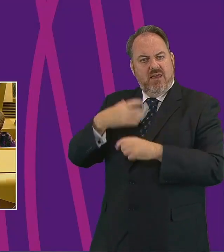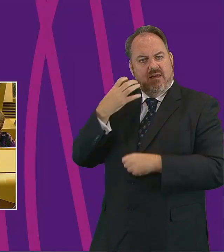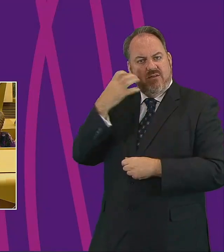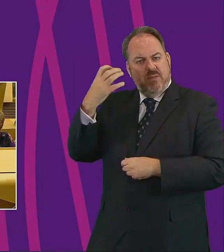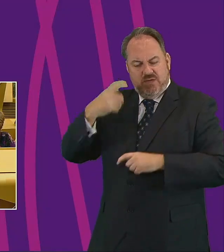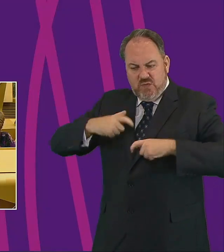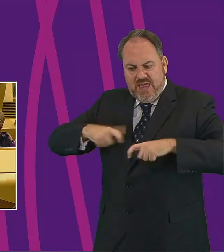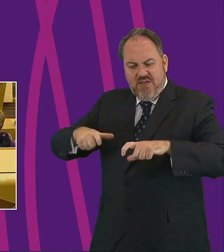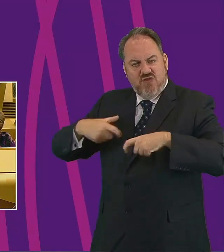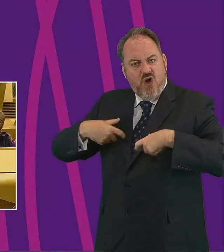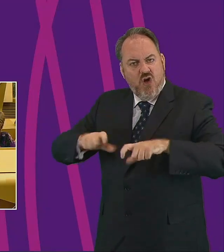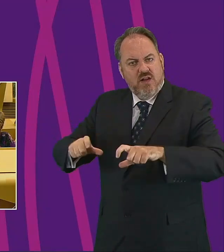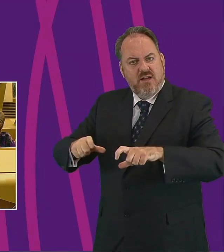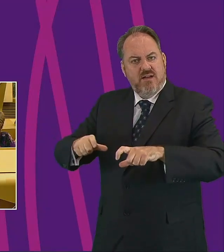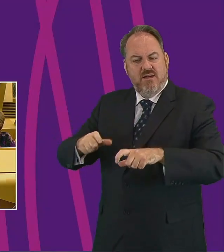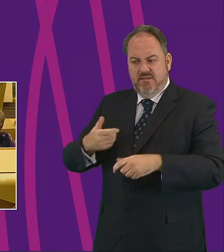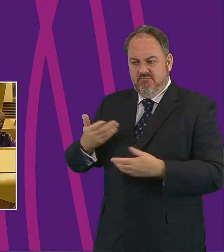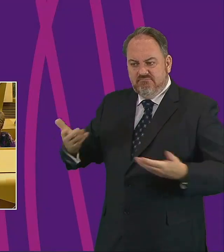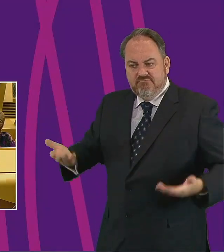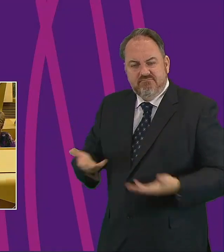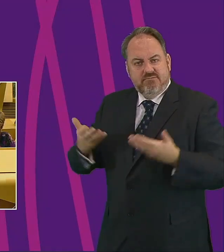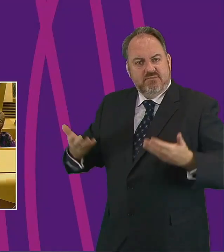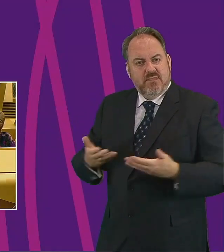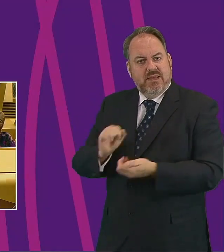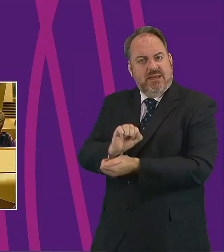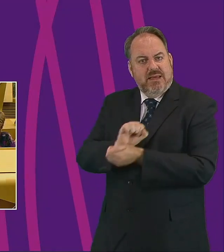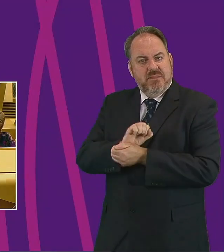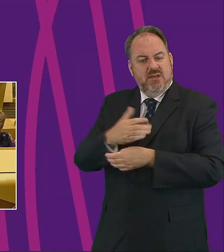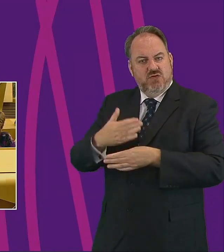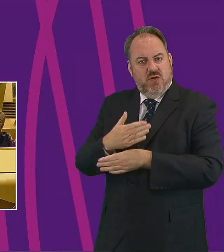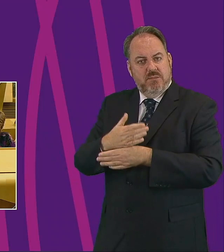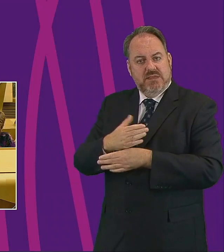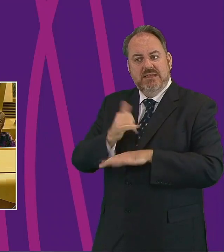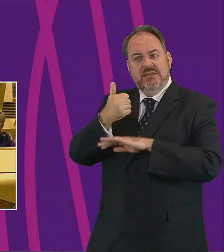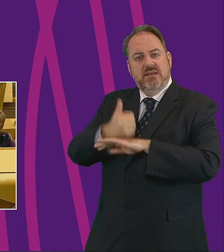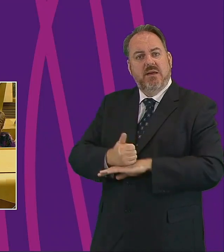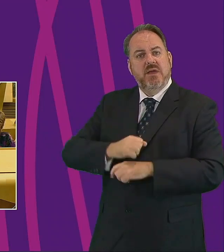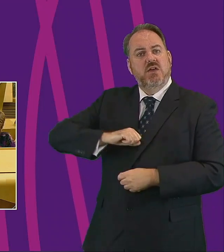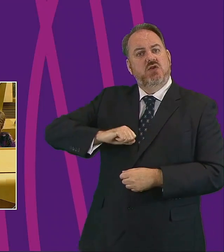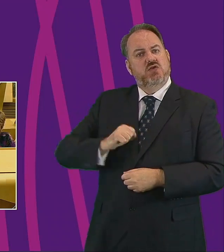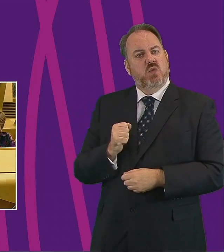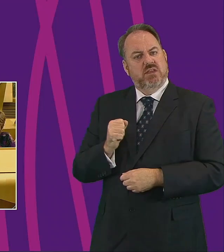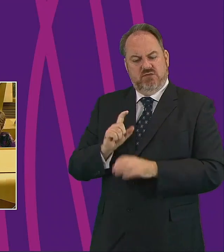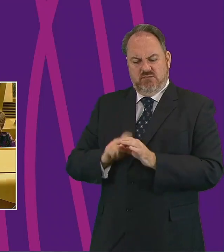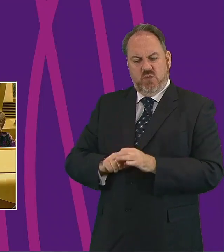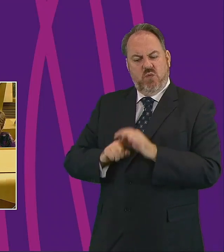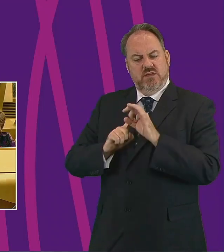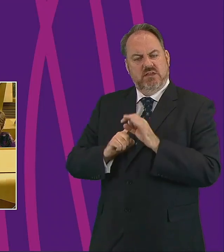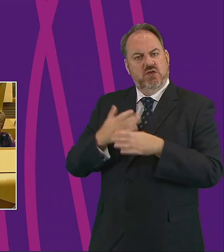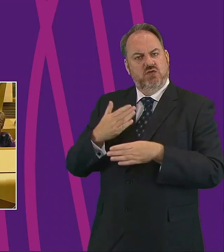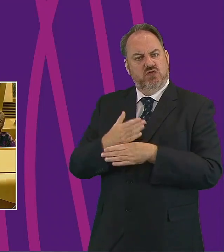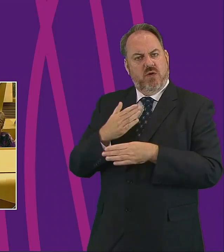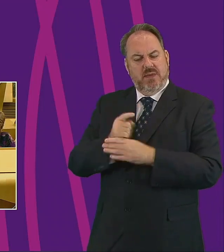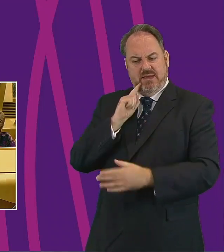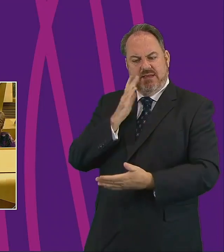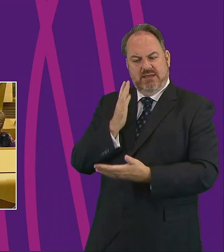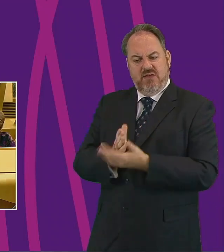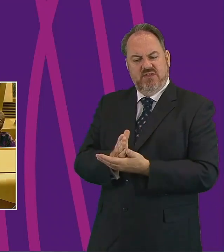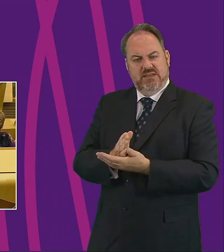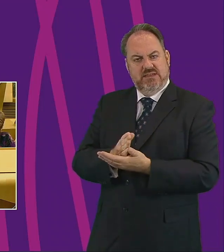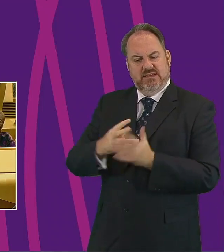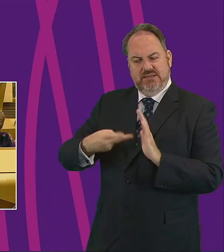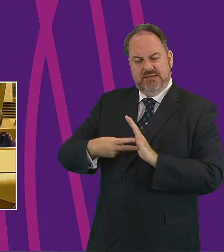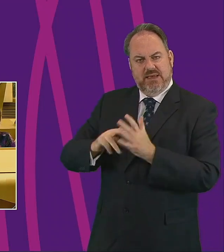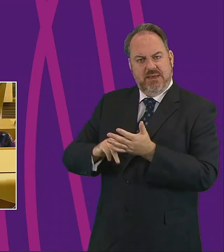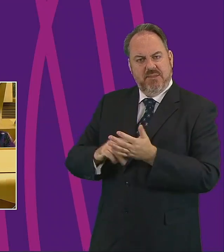she commit to a quality Scottish job guarantee scheme, delivering secure jobs based on the principles